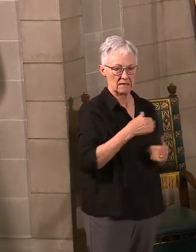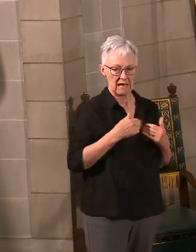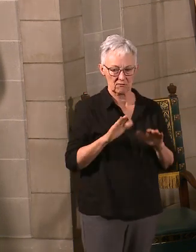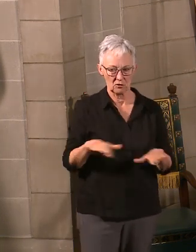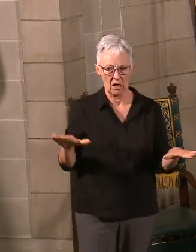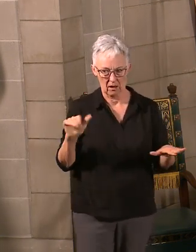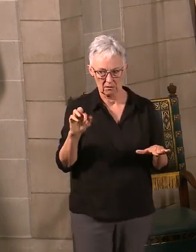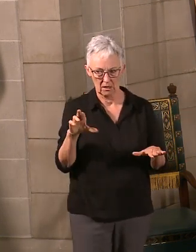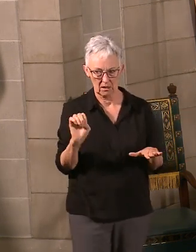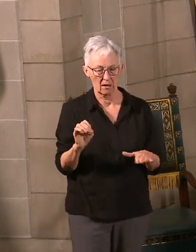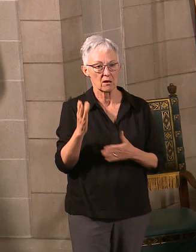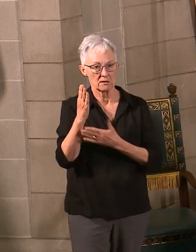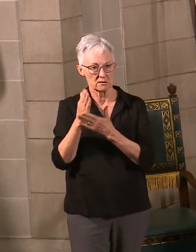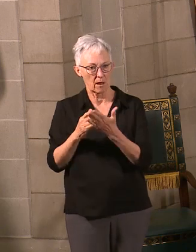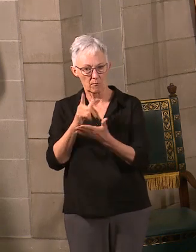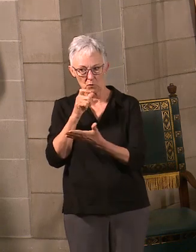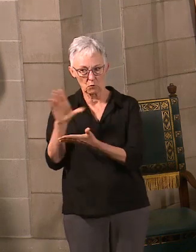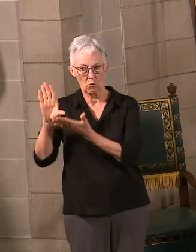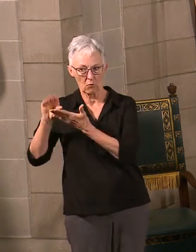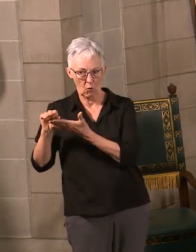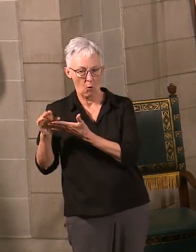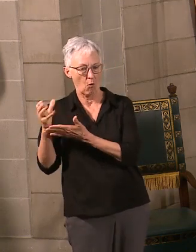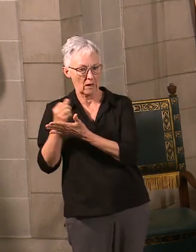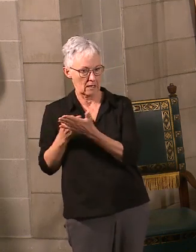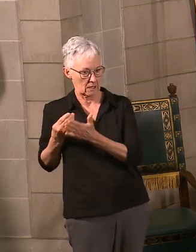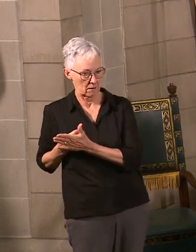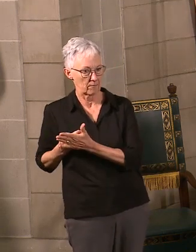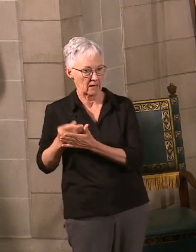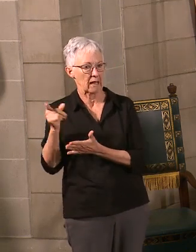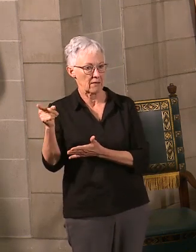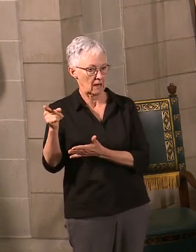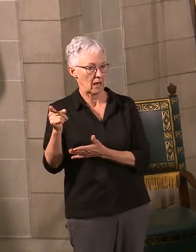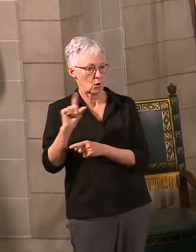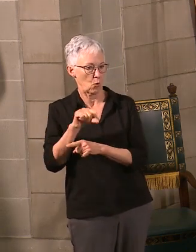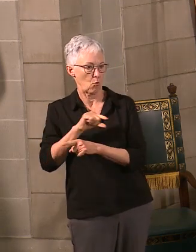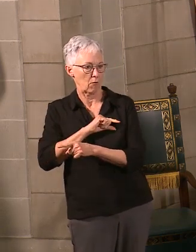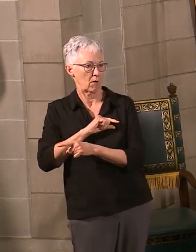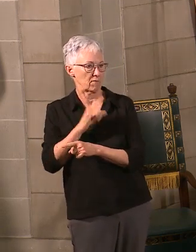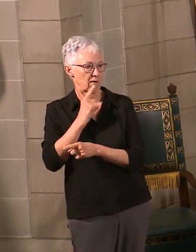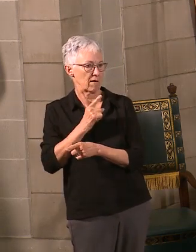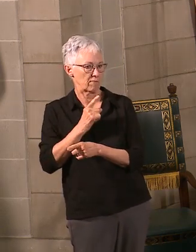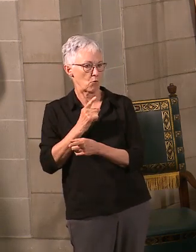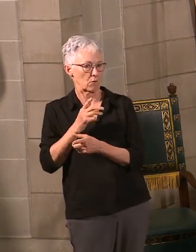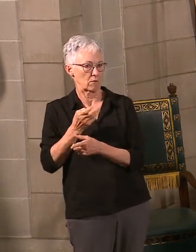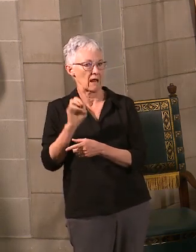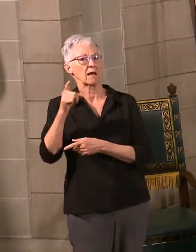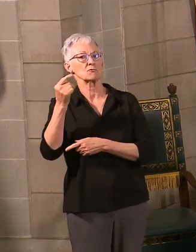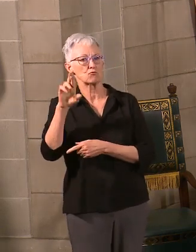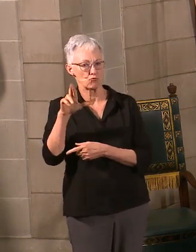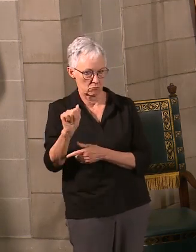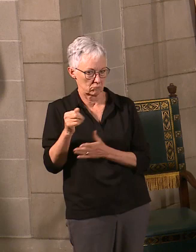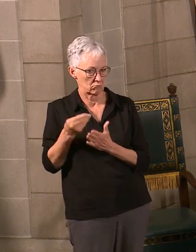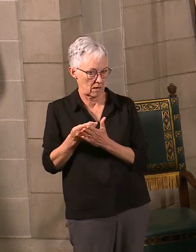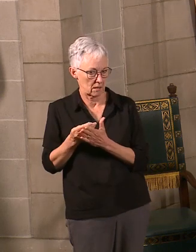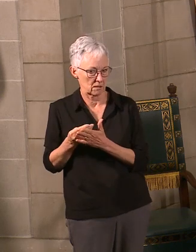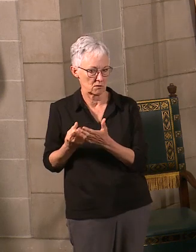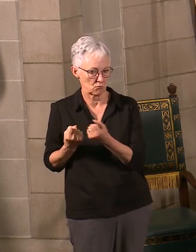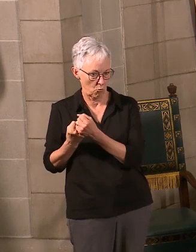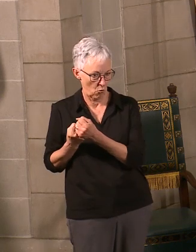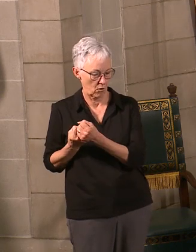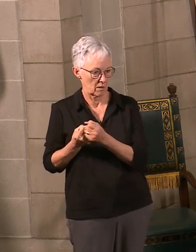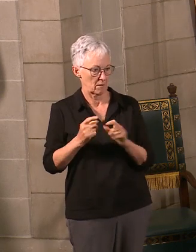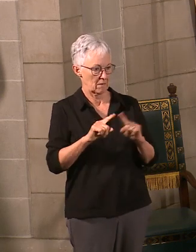for that. And again, we just got to get back to more businesses opening up, to have more parents have the opportunity to be able to use those daycares.